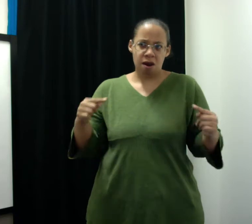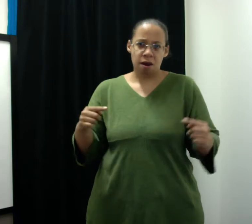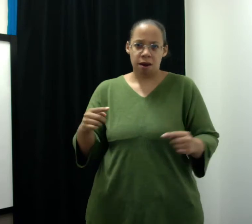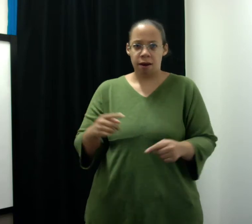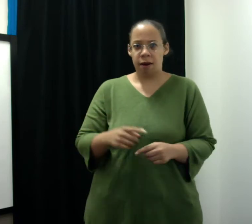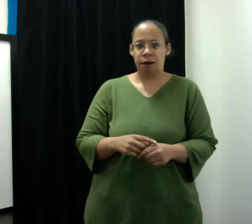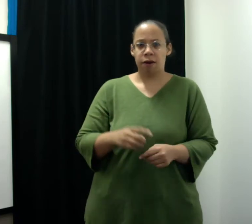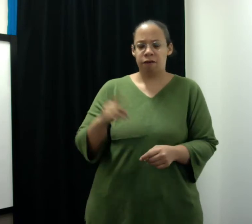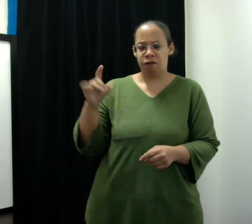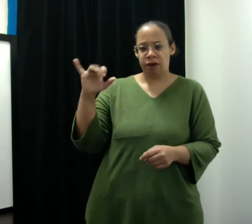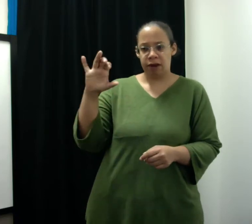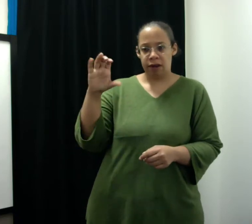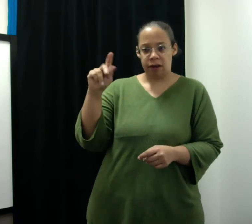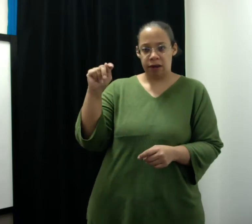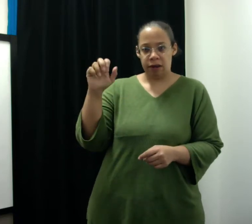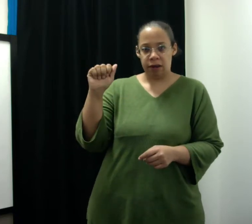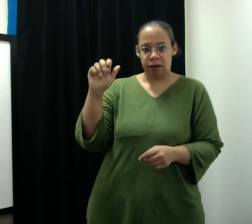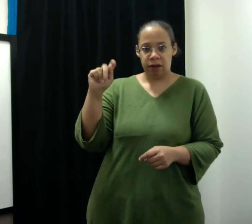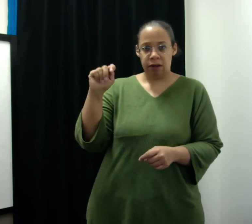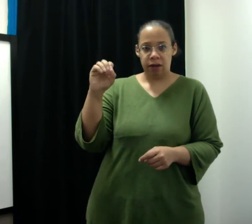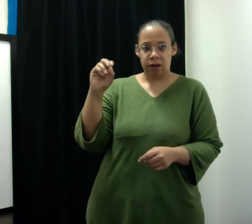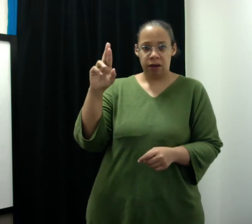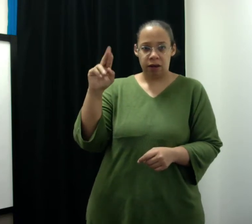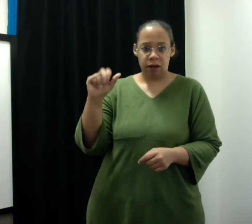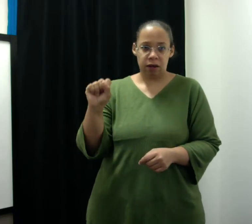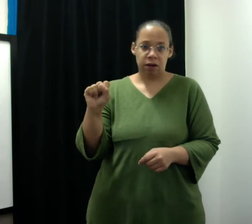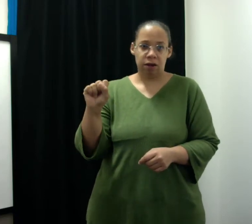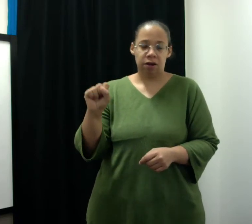of graphic design as a tool for positive change is undeniably strong.